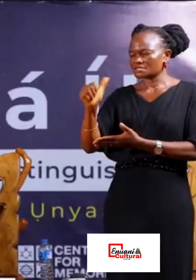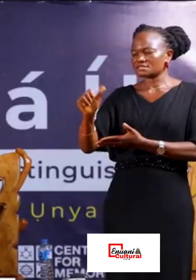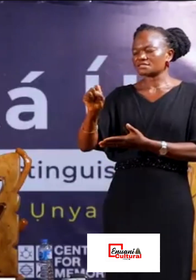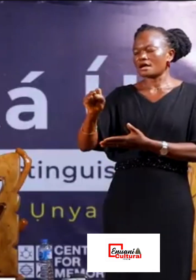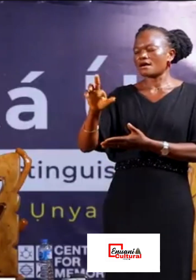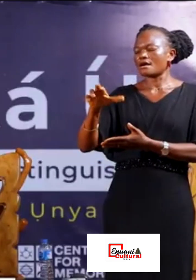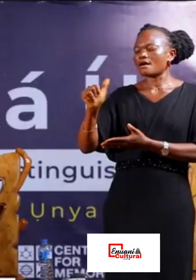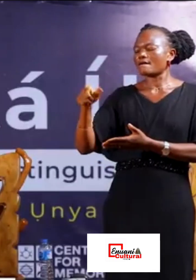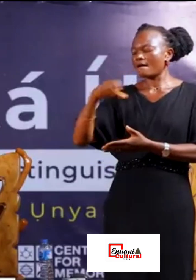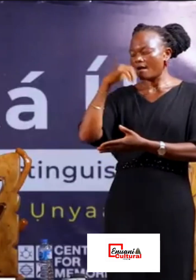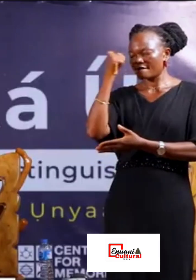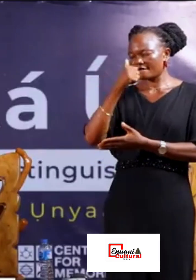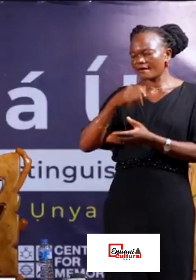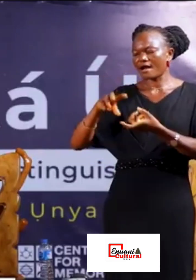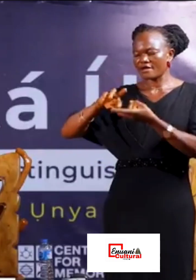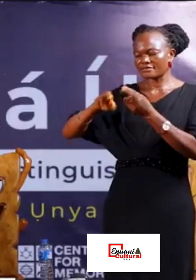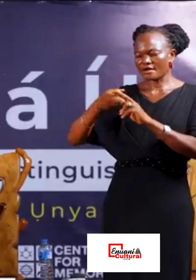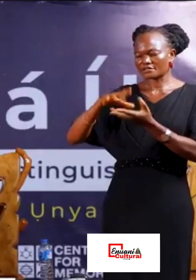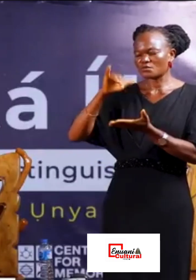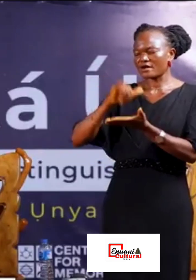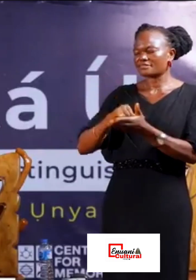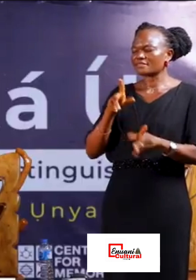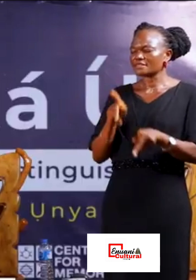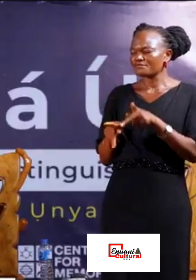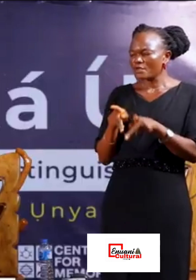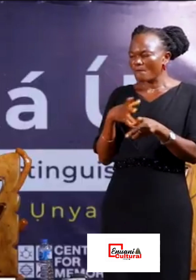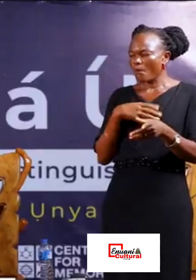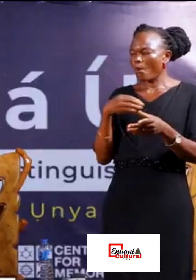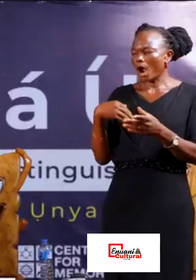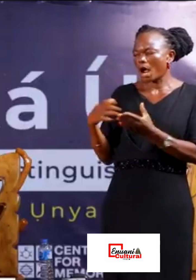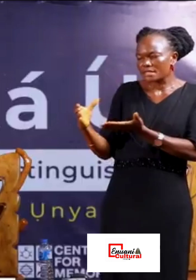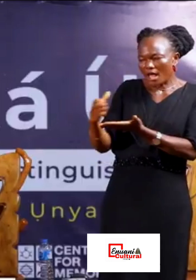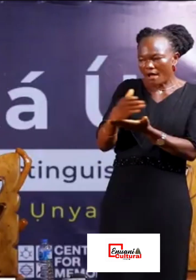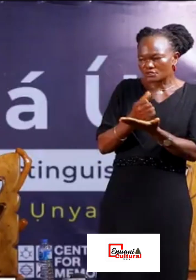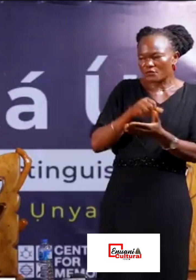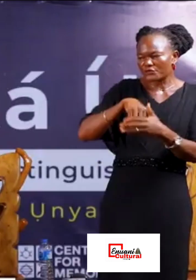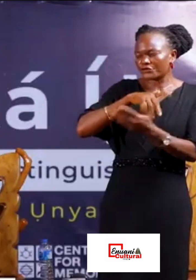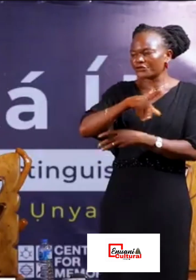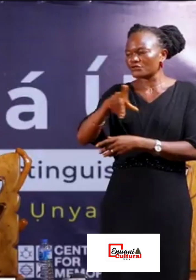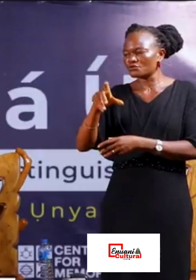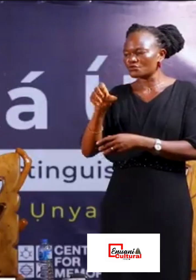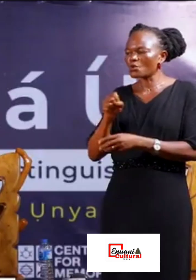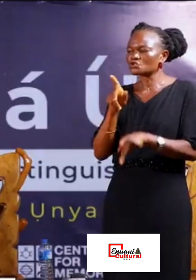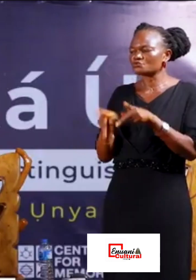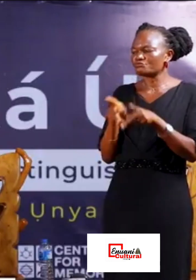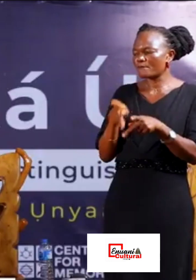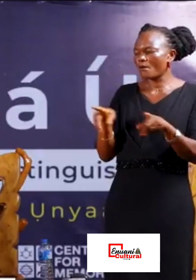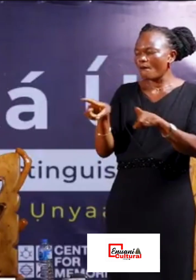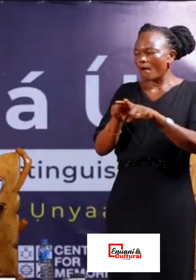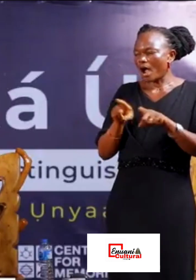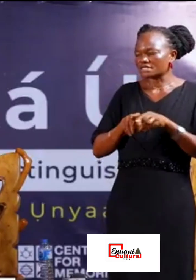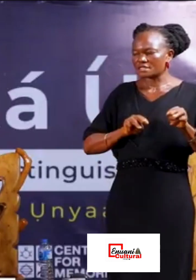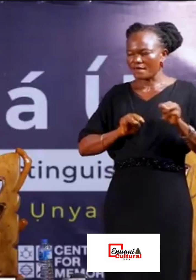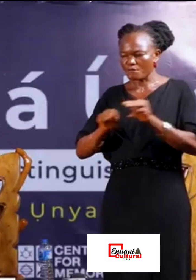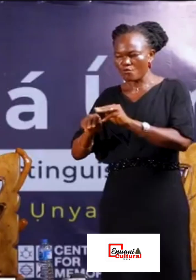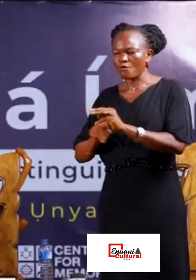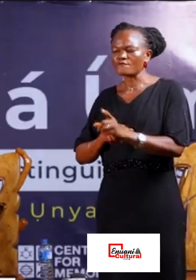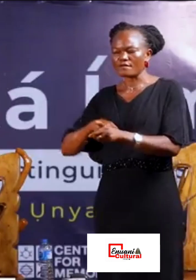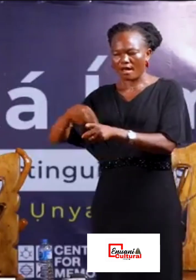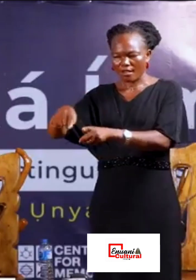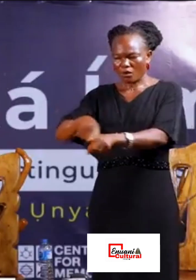Africa, interacting with indigenous people and absorbing those indigenous people as they moved